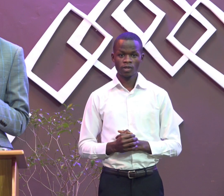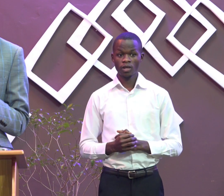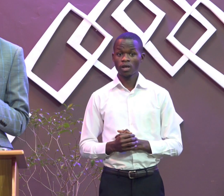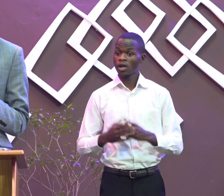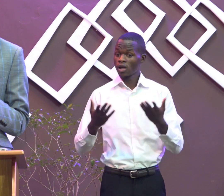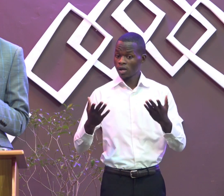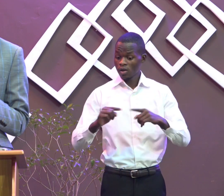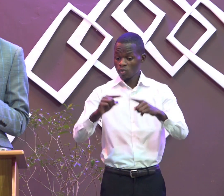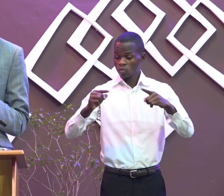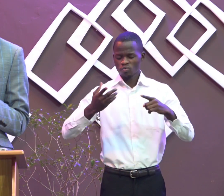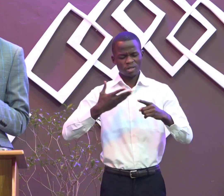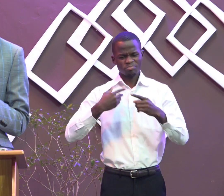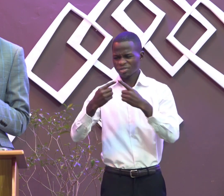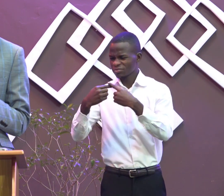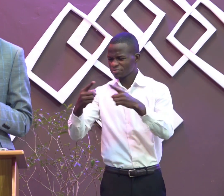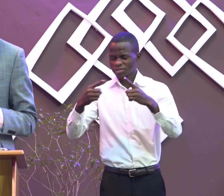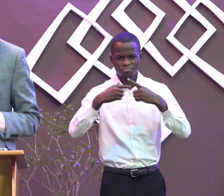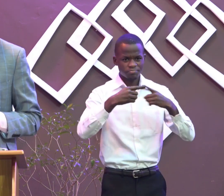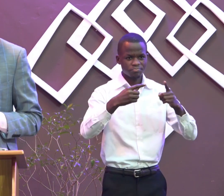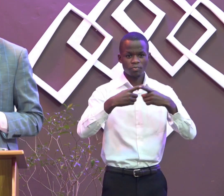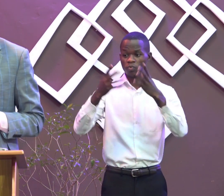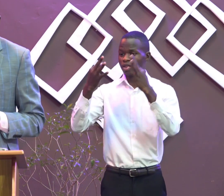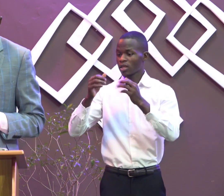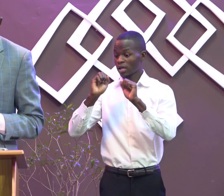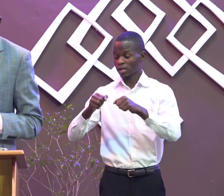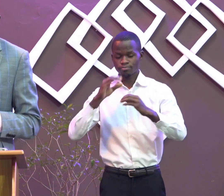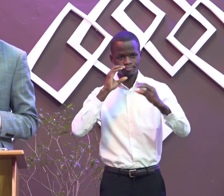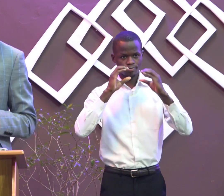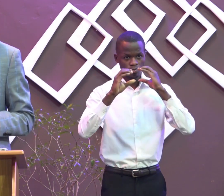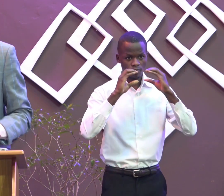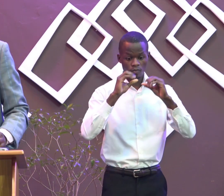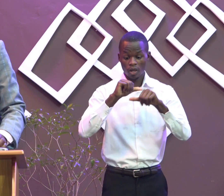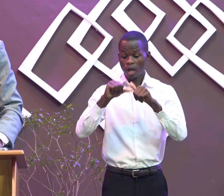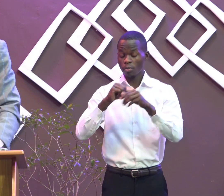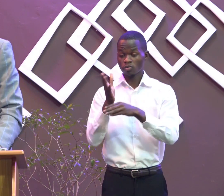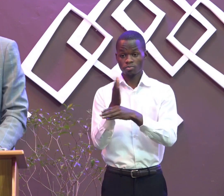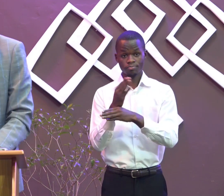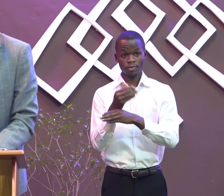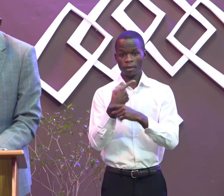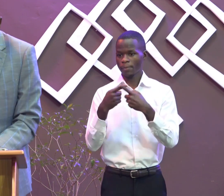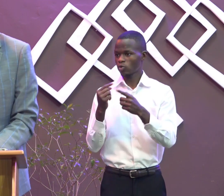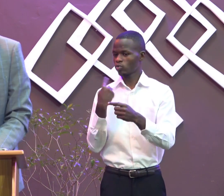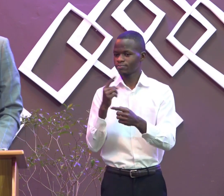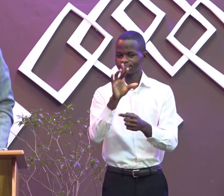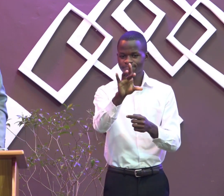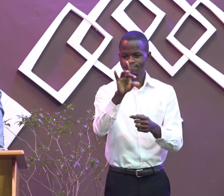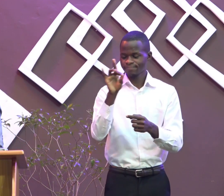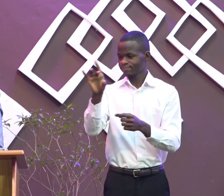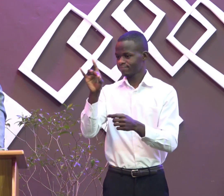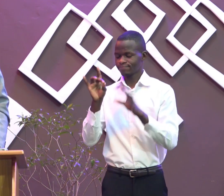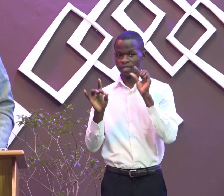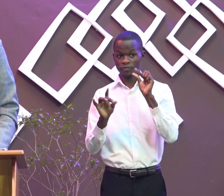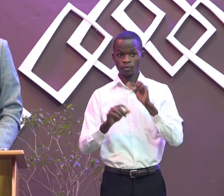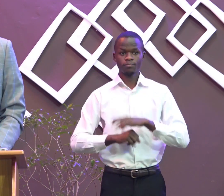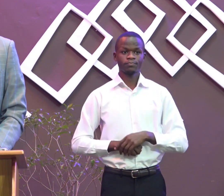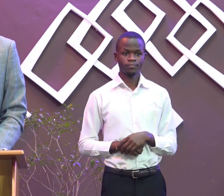bingi bitusobola okwogera ku buweereza buno naye kanzi gye mukko bimu. There are many things that we can speak about this ministry, but I will pick out a few